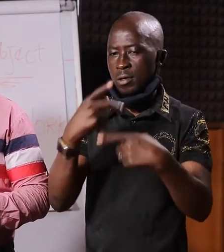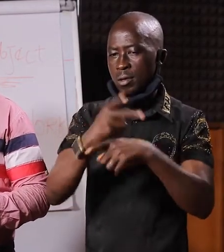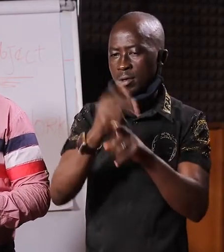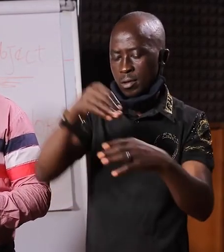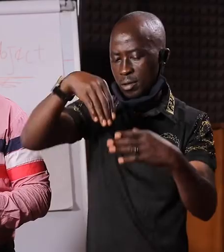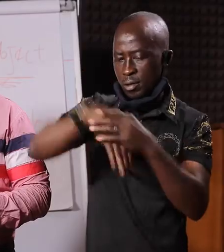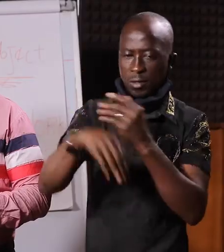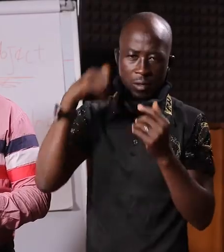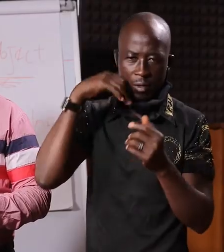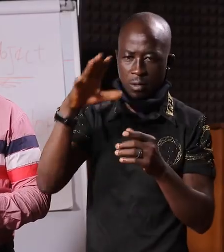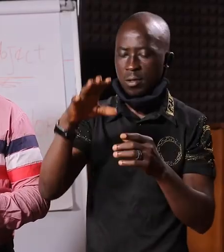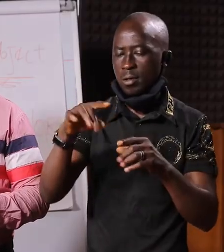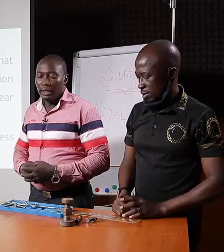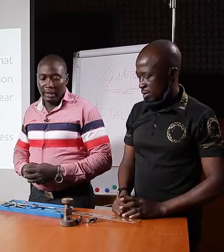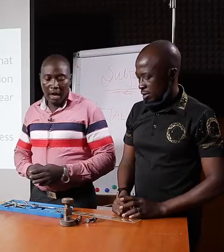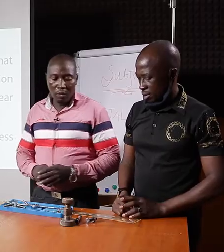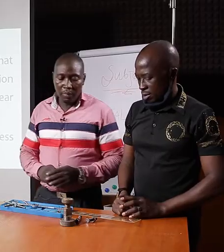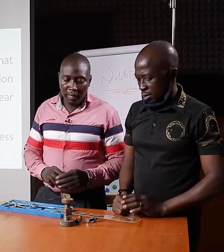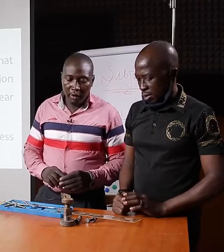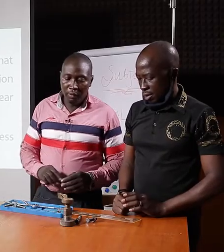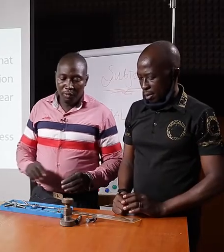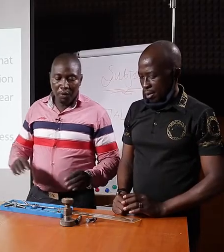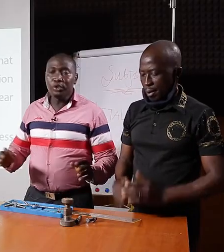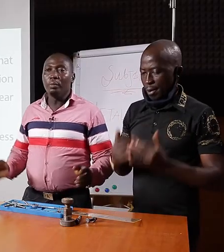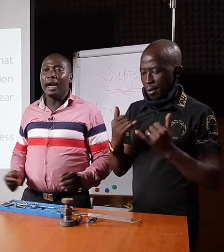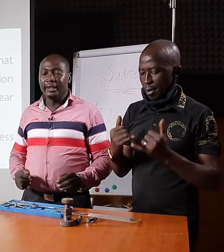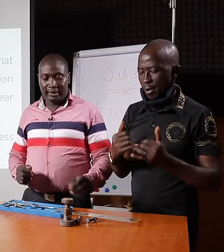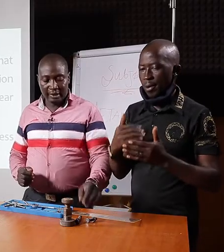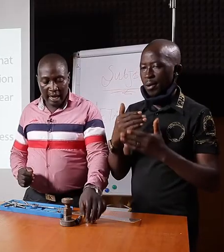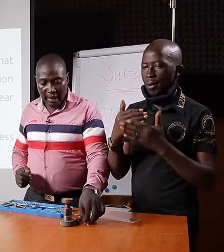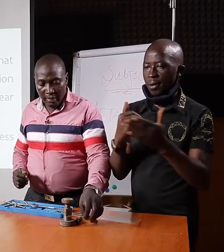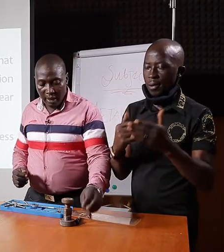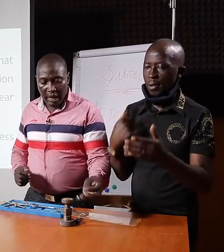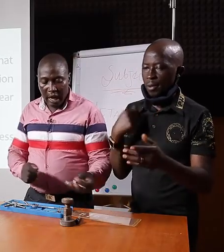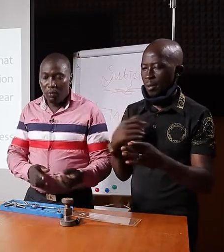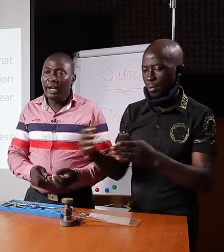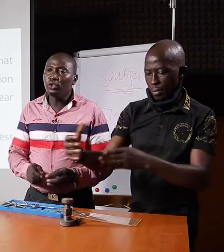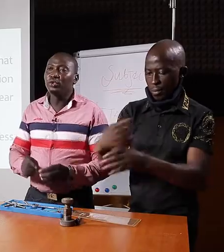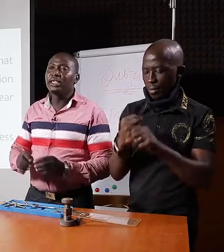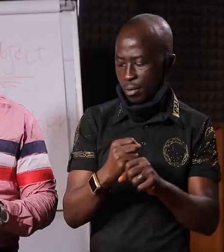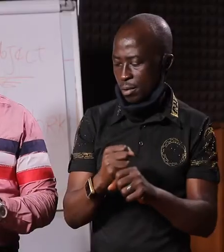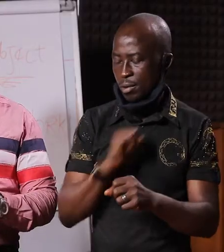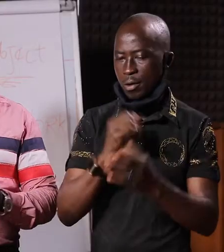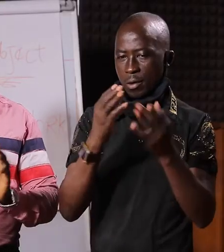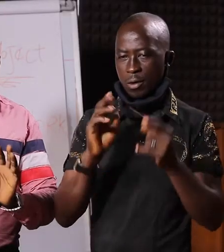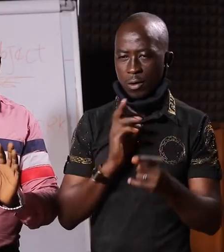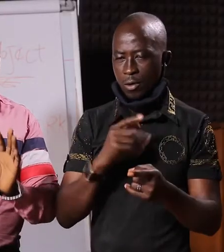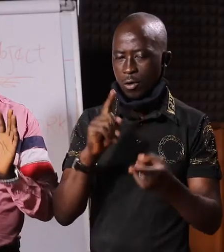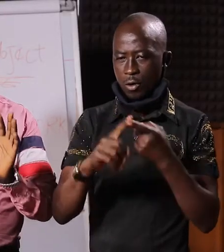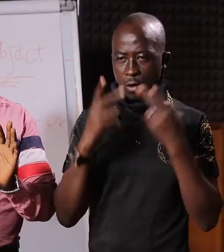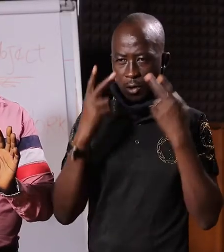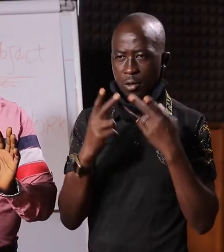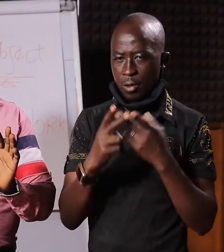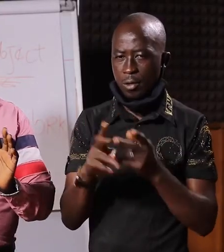internal female thread. Now, before we summarize, I would like us to see a